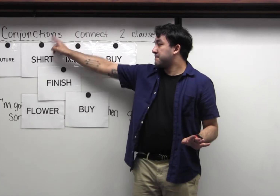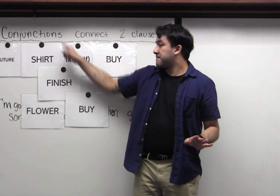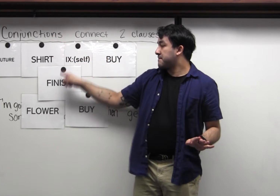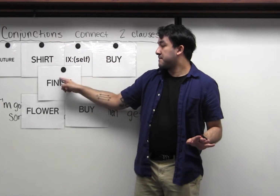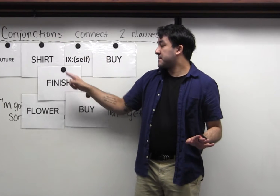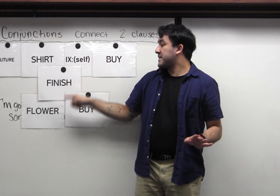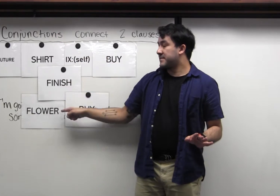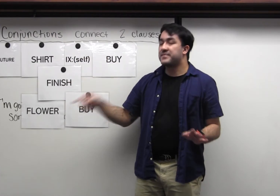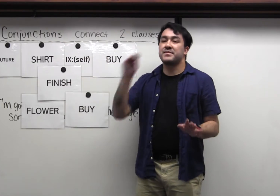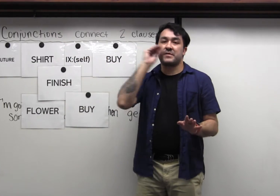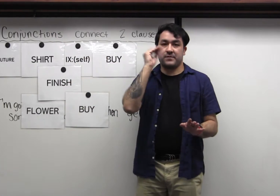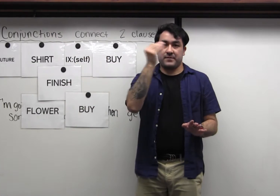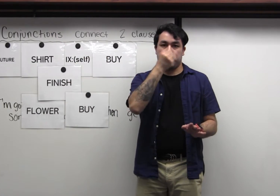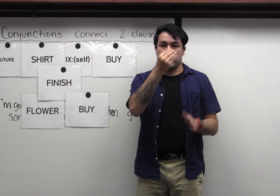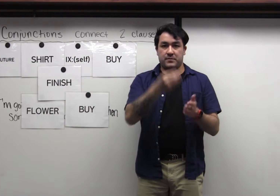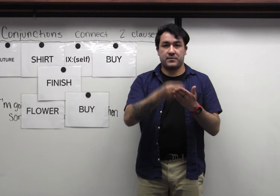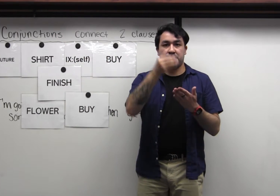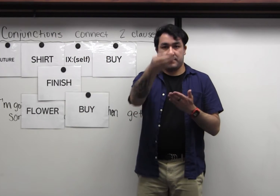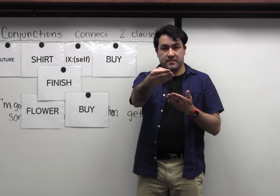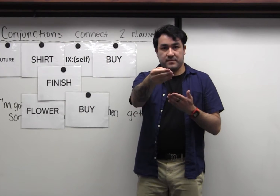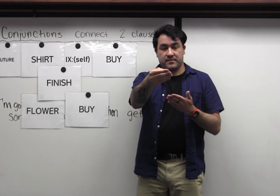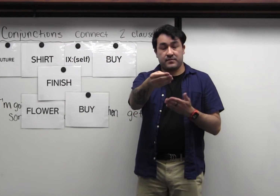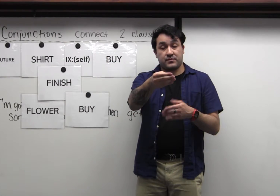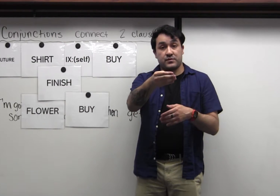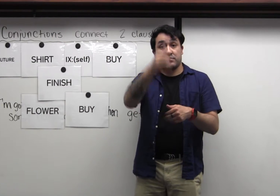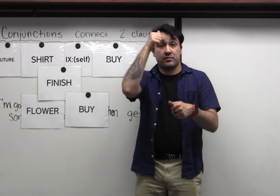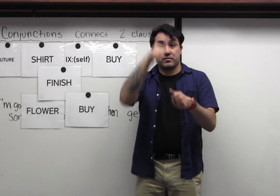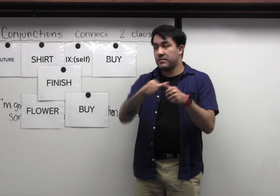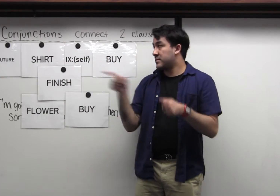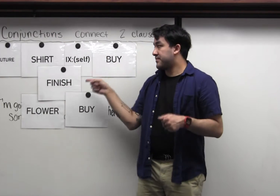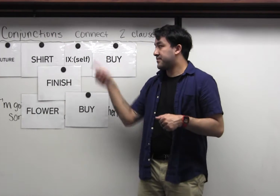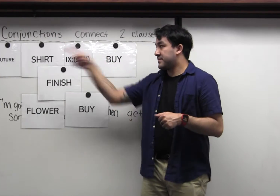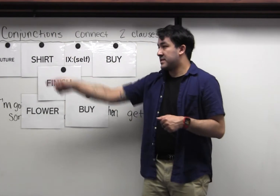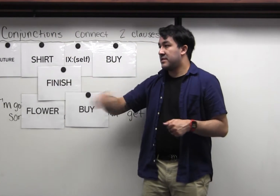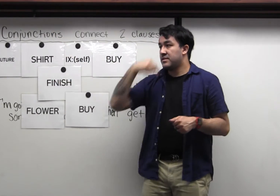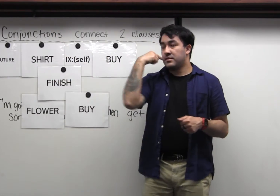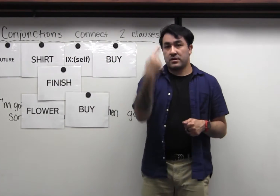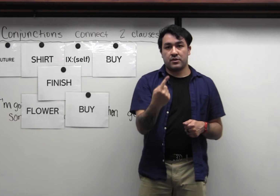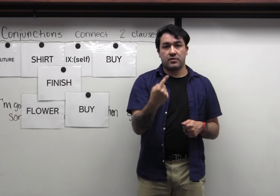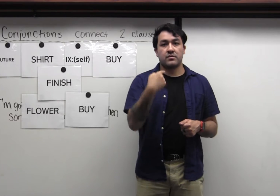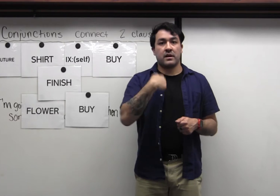done with that, finish, right, flowers, buy. So remember that this